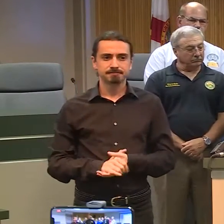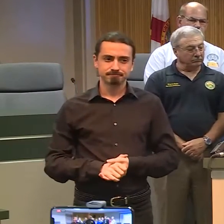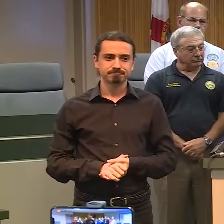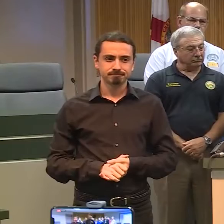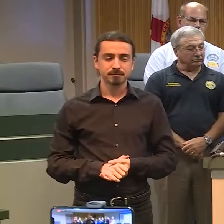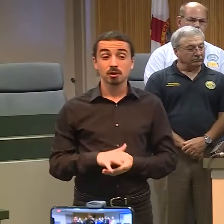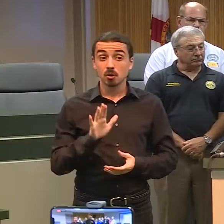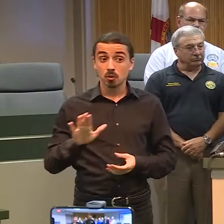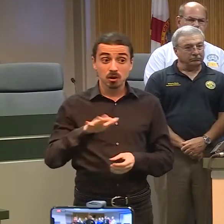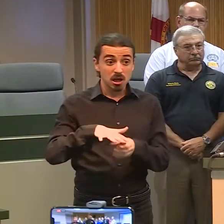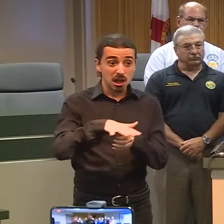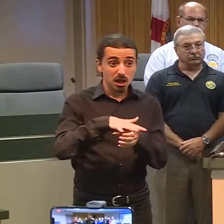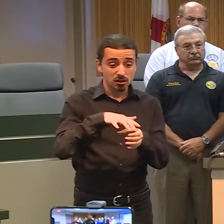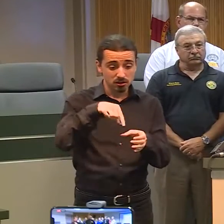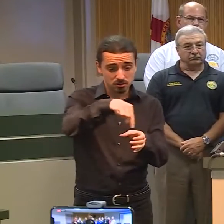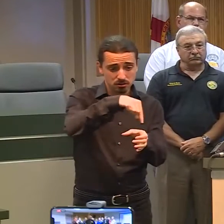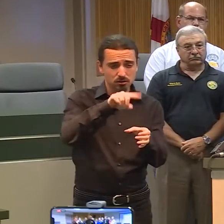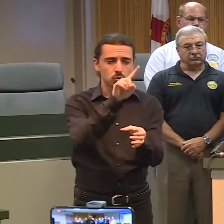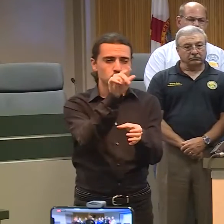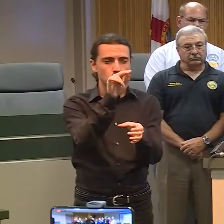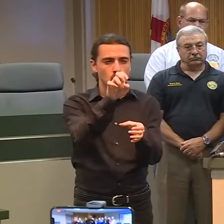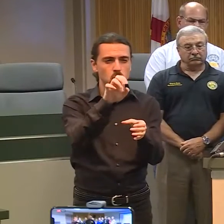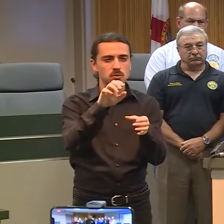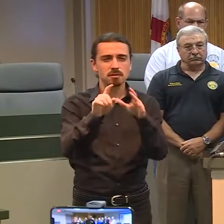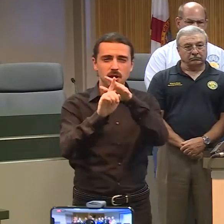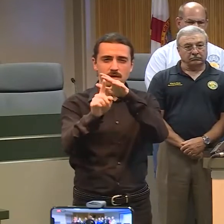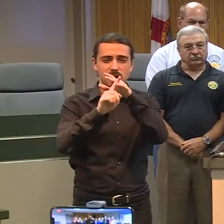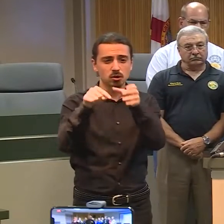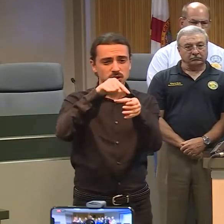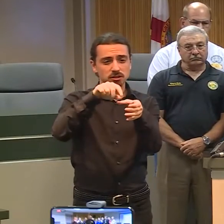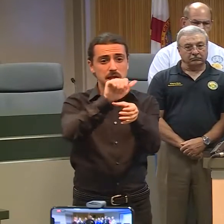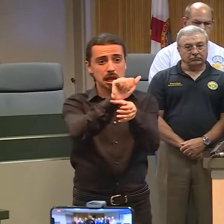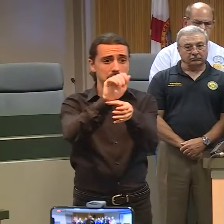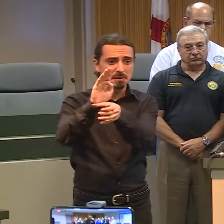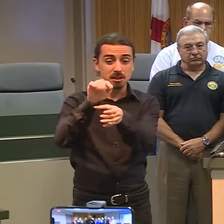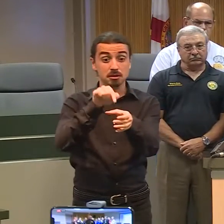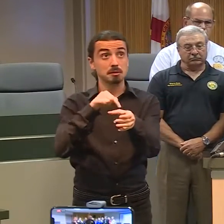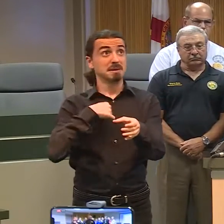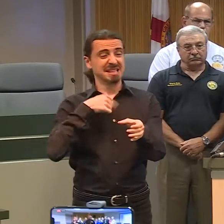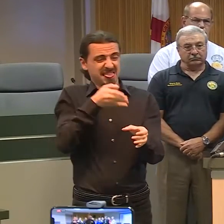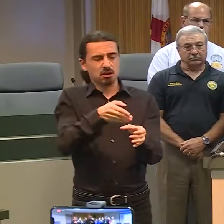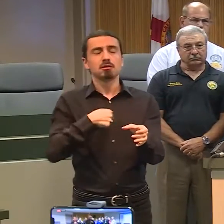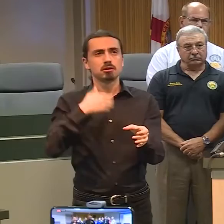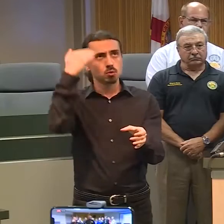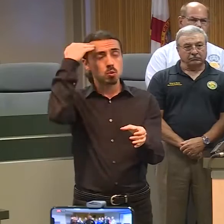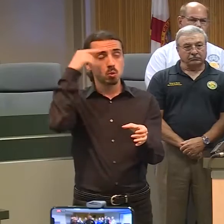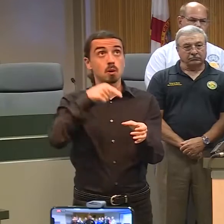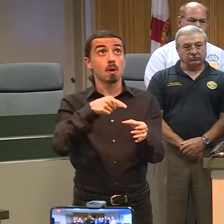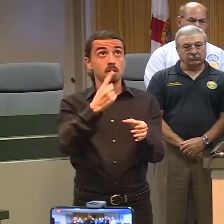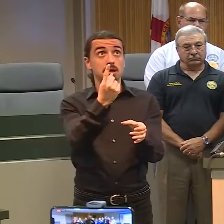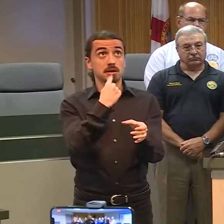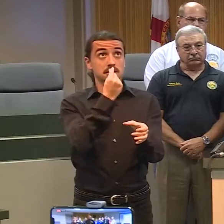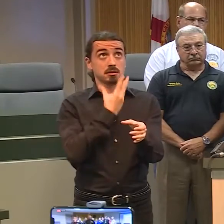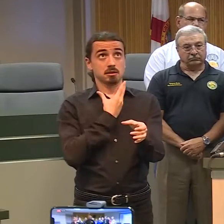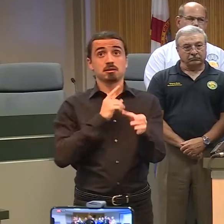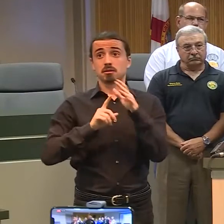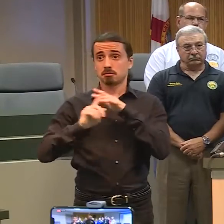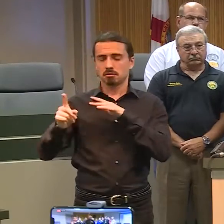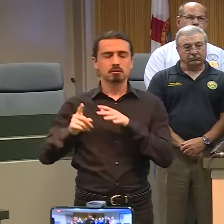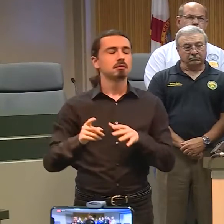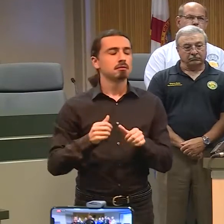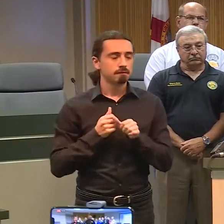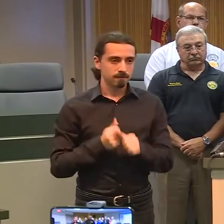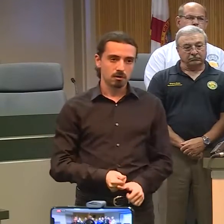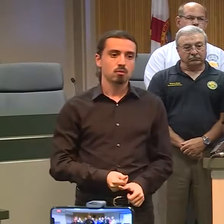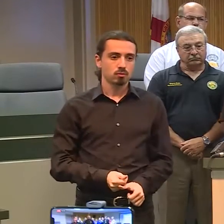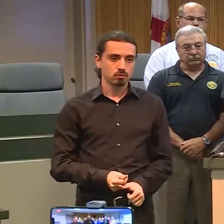So I suggest that you do so and don't put yourself in a position where you're a liability to the resources that are already going to be strained during this